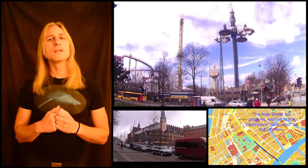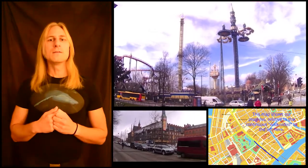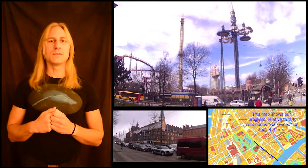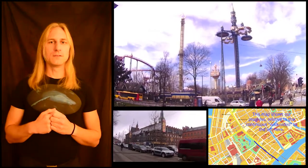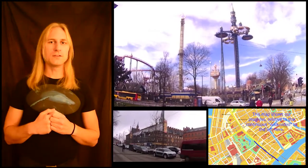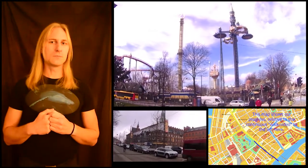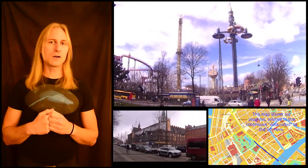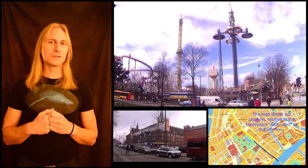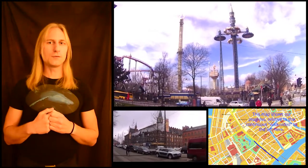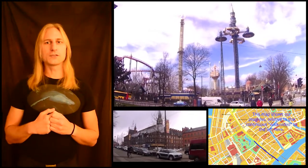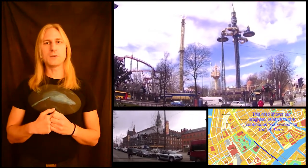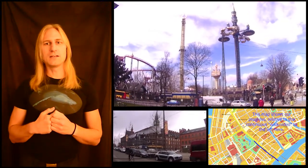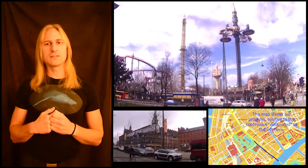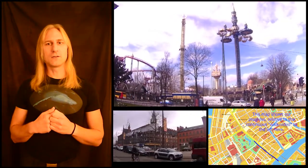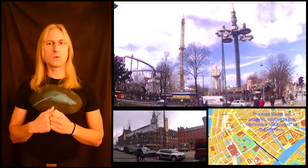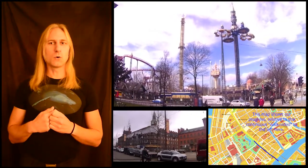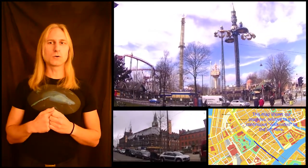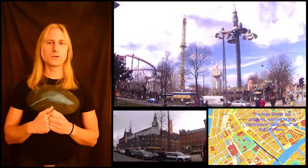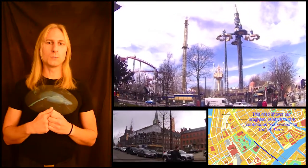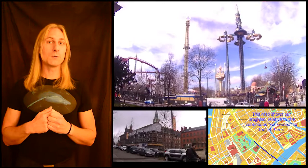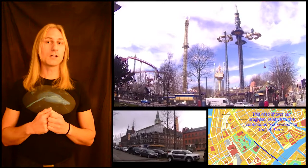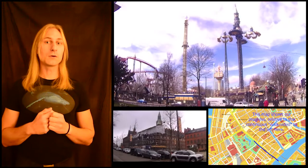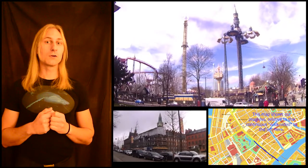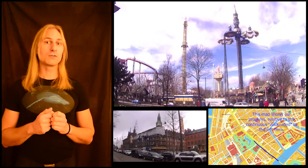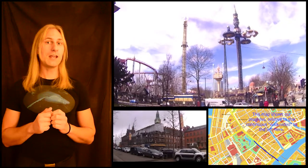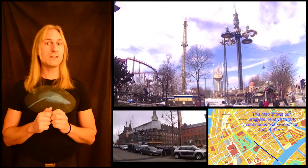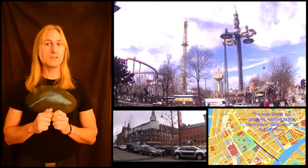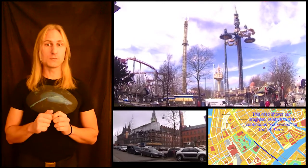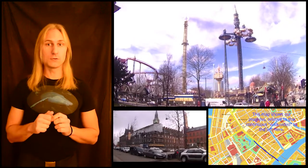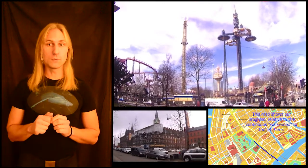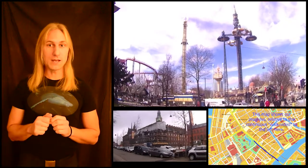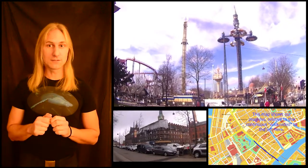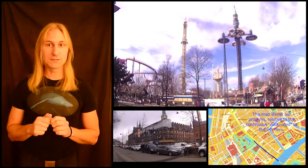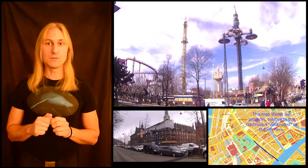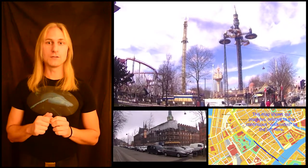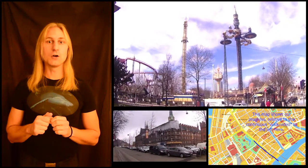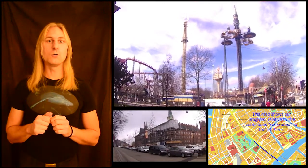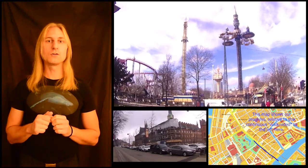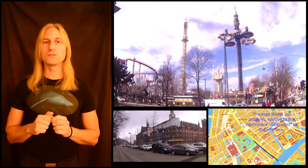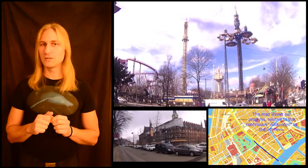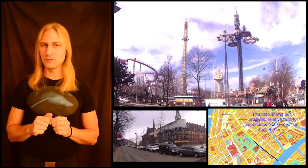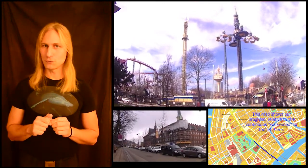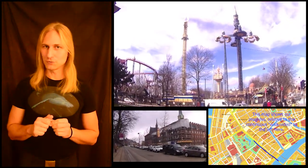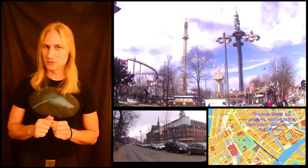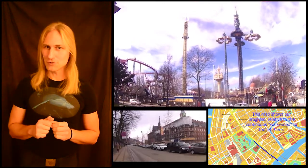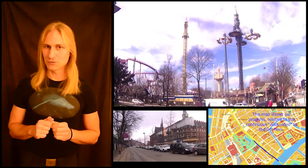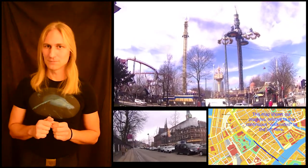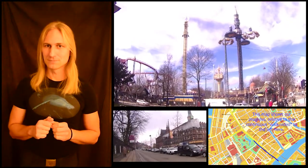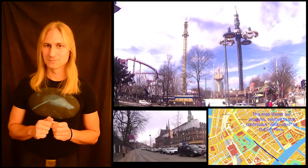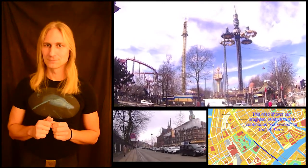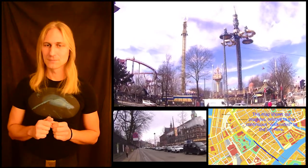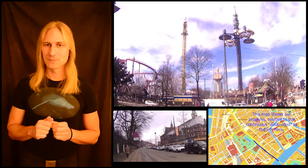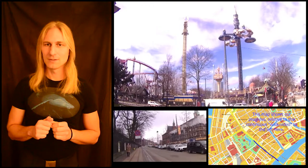on, this marks the first place on our walk where we come across any visible remains of the old city